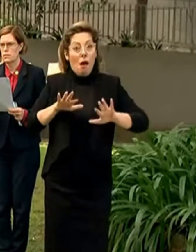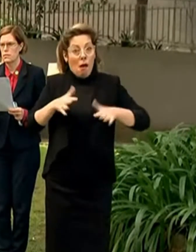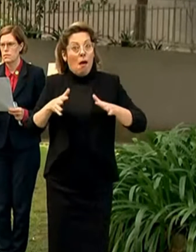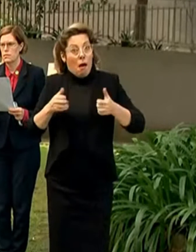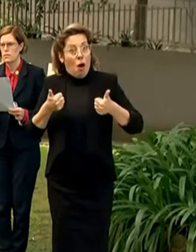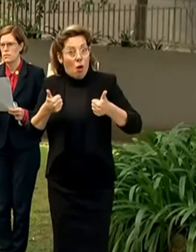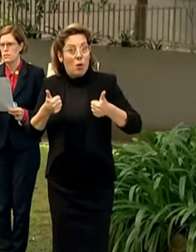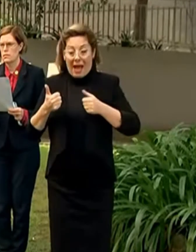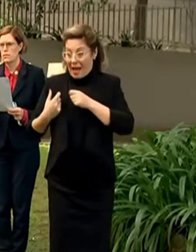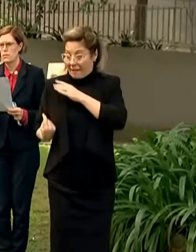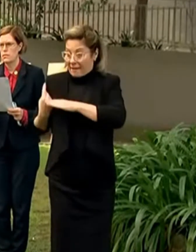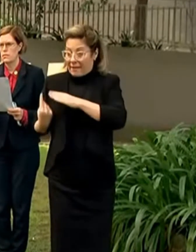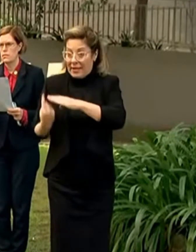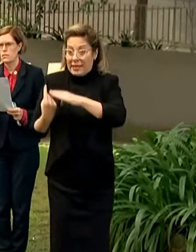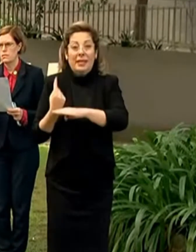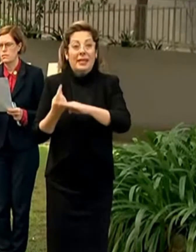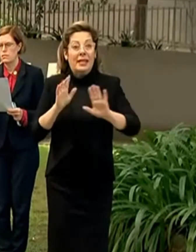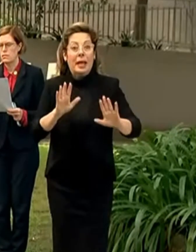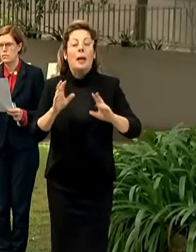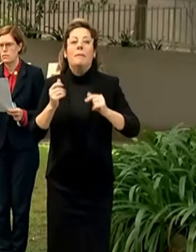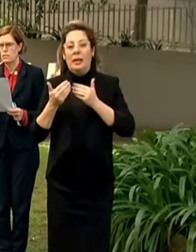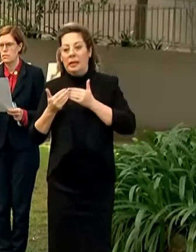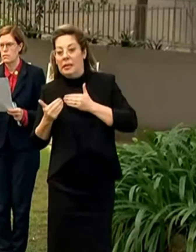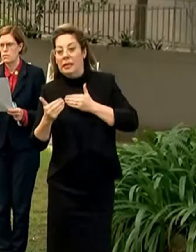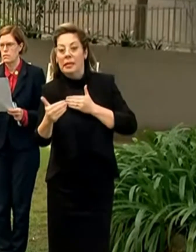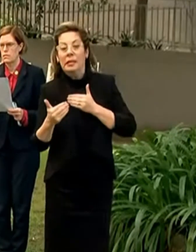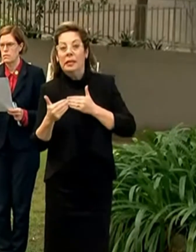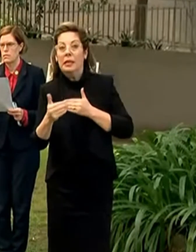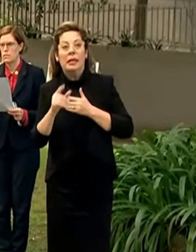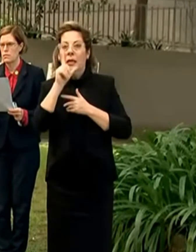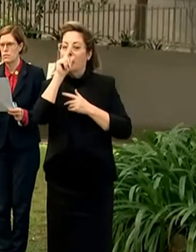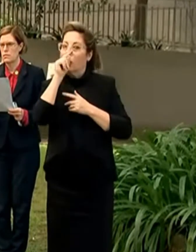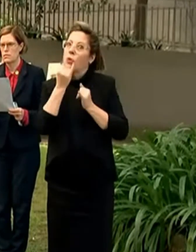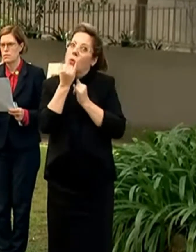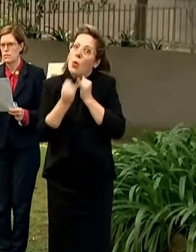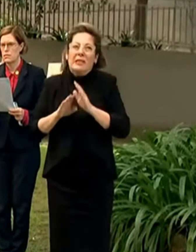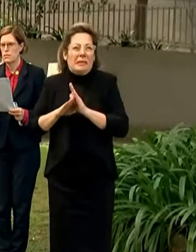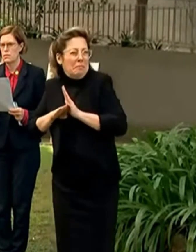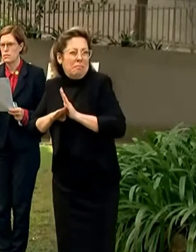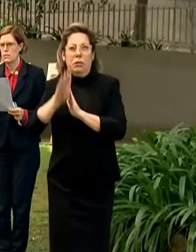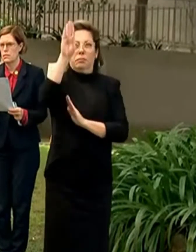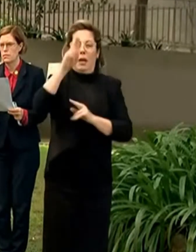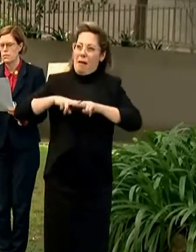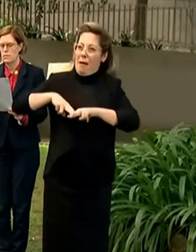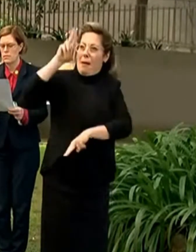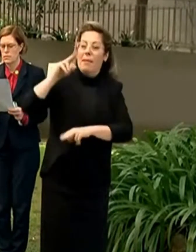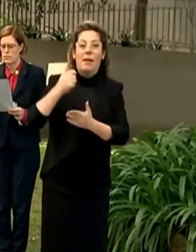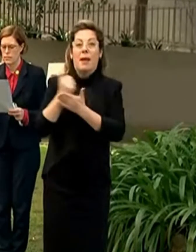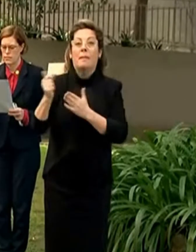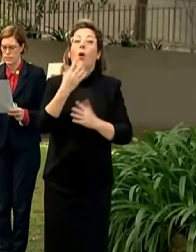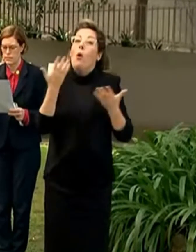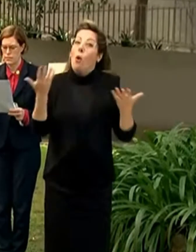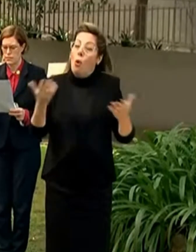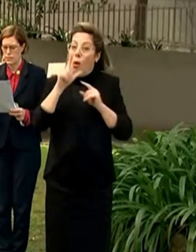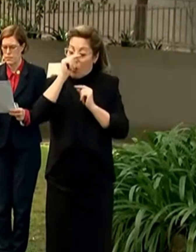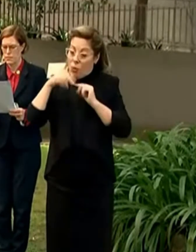okay, but I can't stress enough that the next few weeks will make or break us in terms of the way we get through this pandemic. And that's why I'm urging